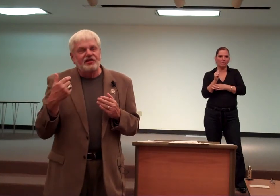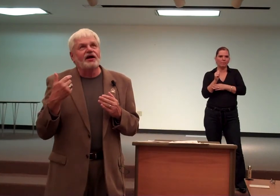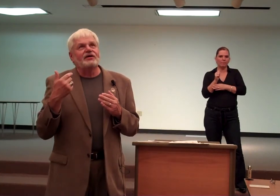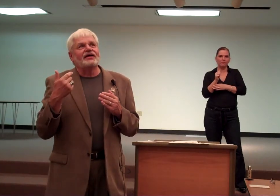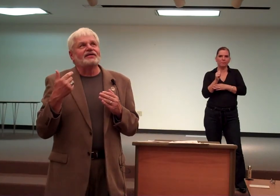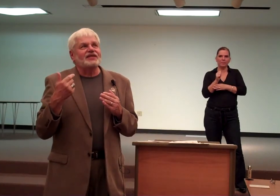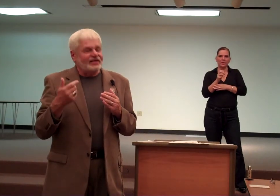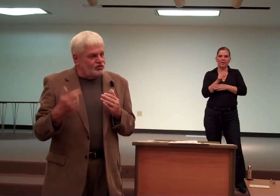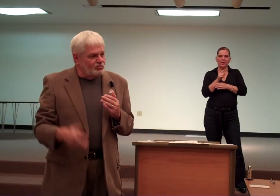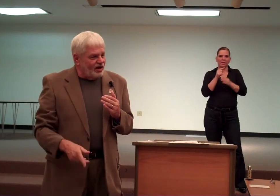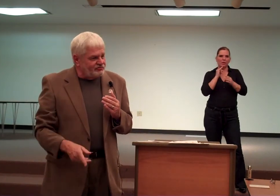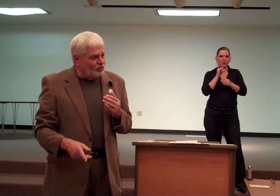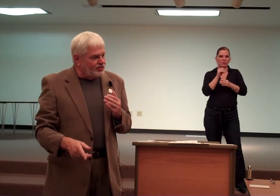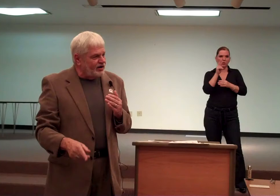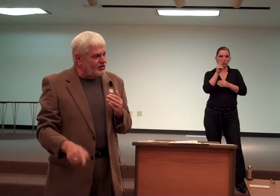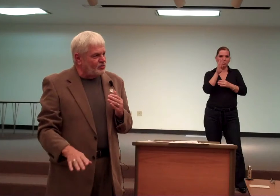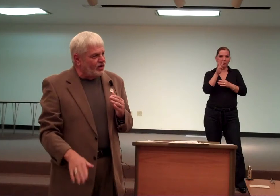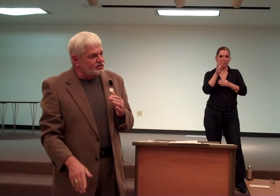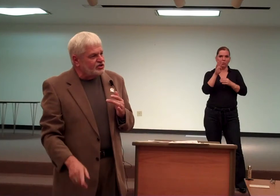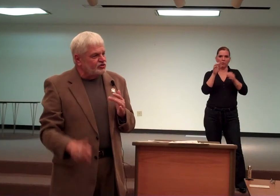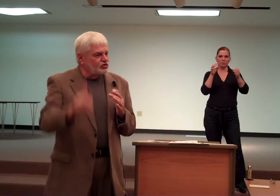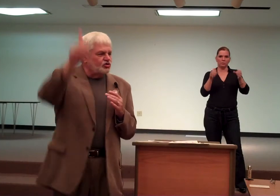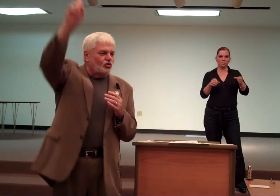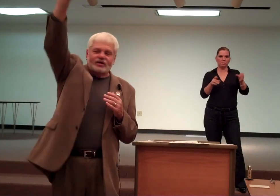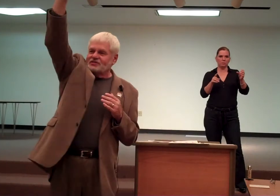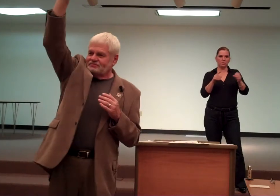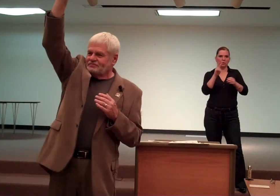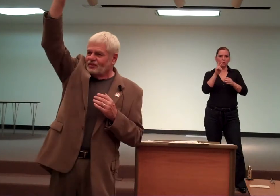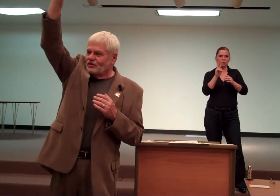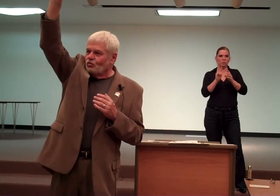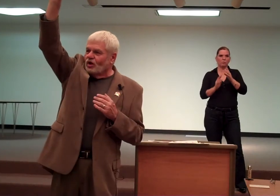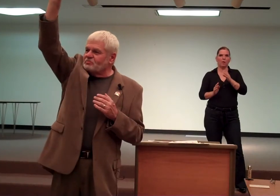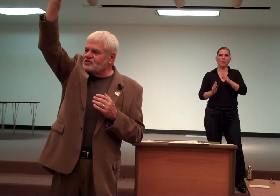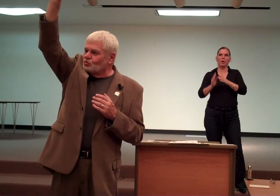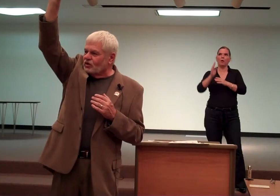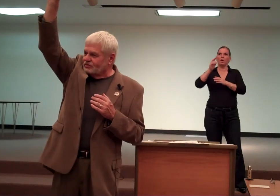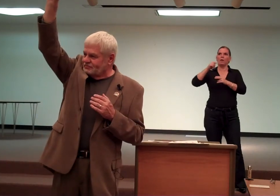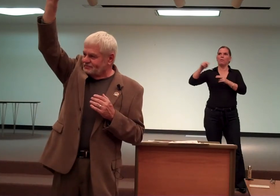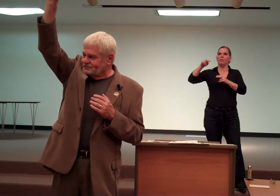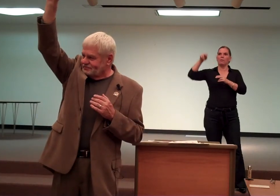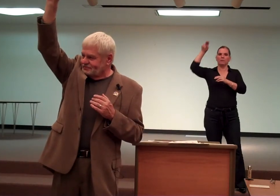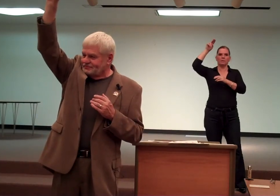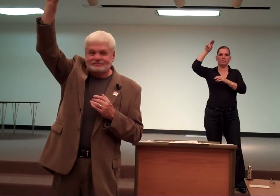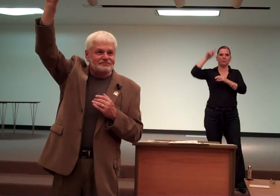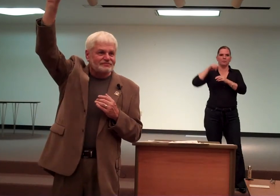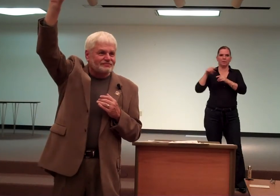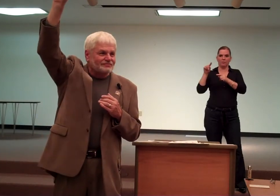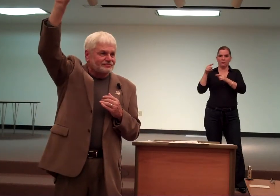museums. There is a 2x4 there that runs 2 stories. One piece of wood.